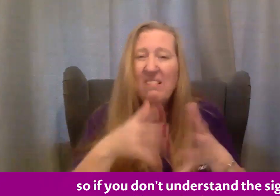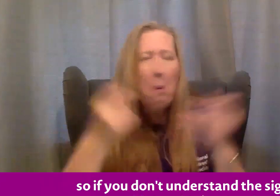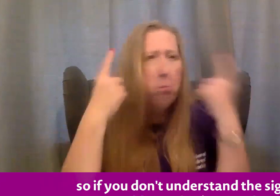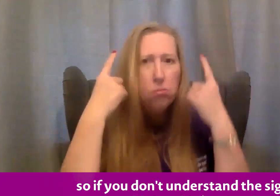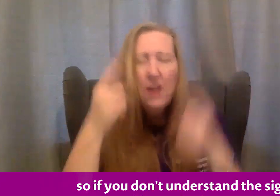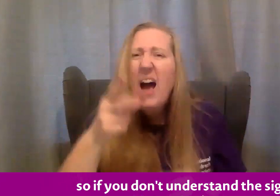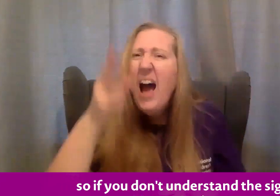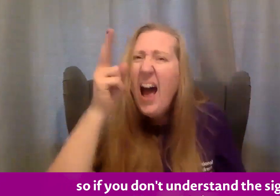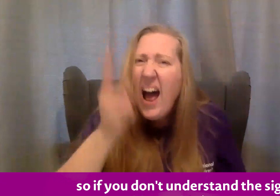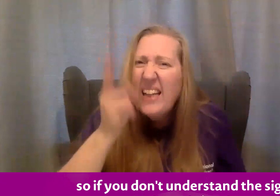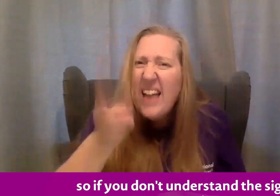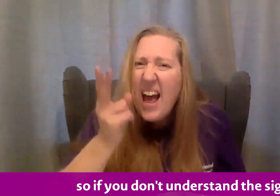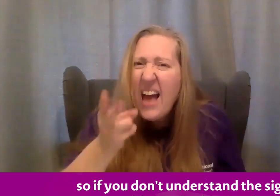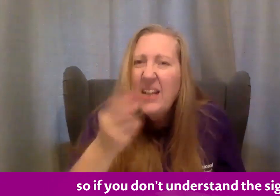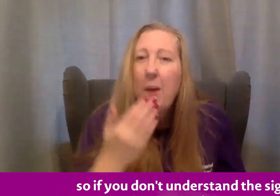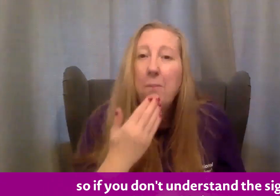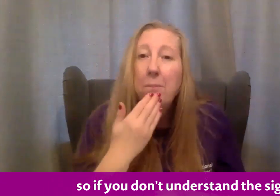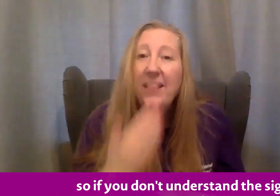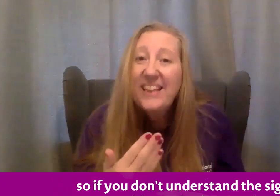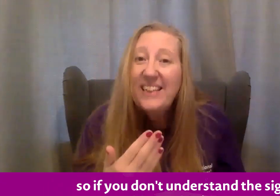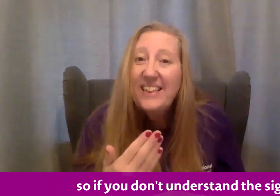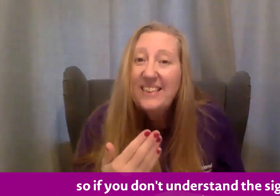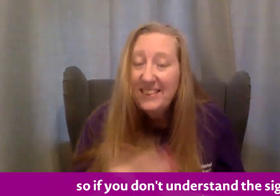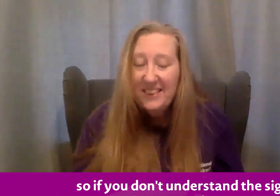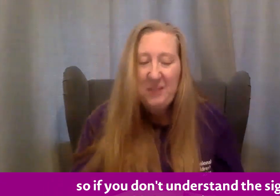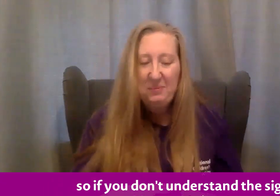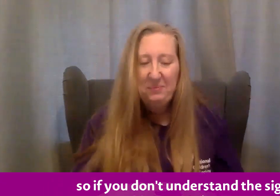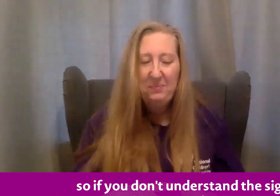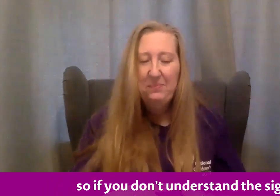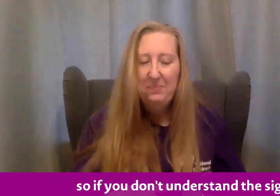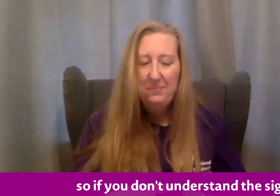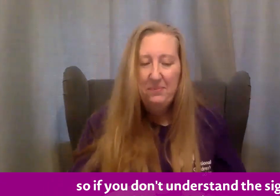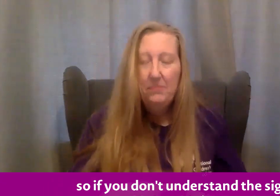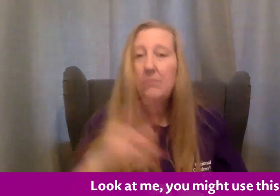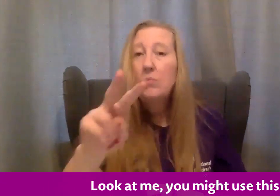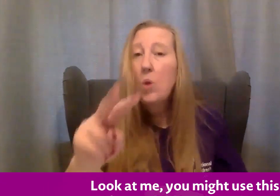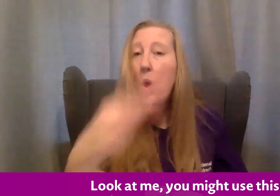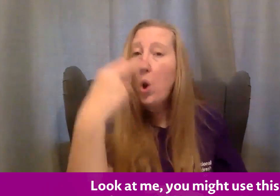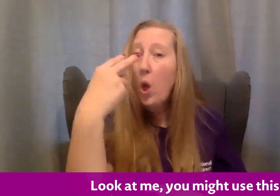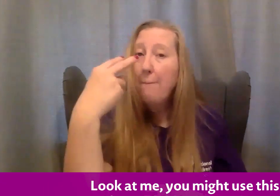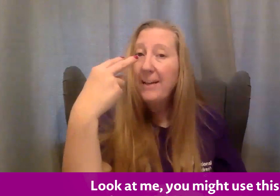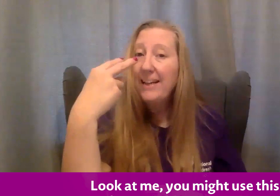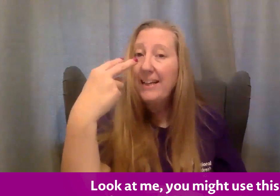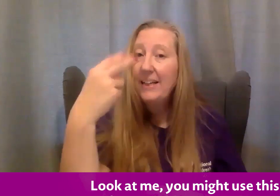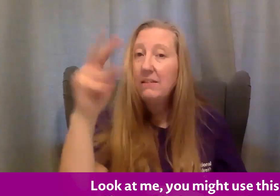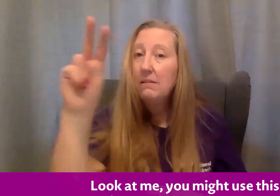again so if you don't understand the sign you'll sign this again please look at me